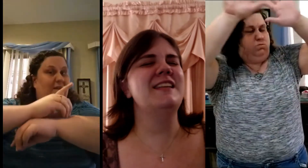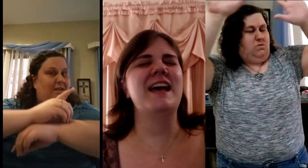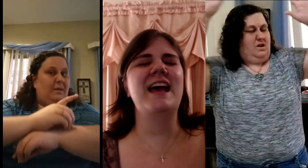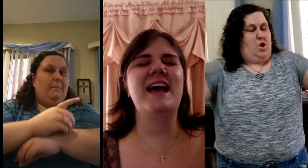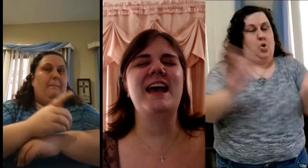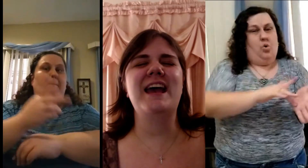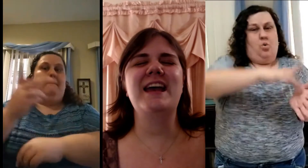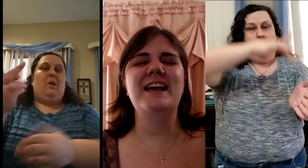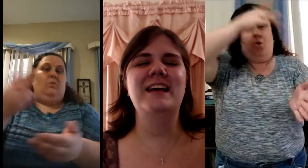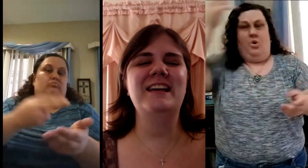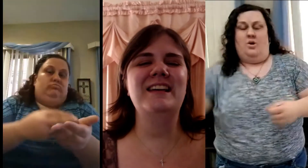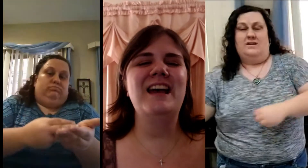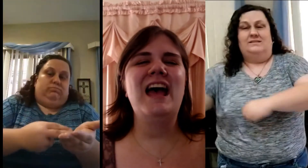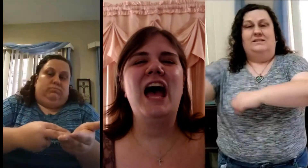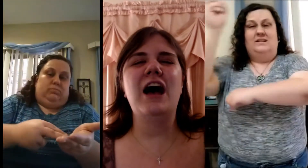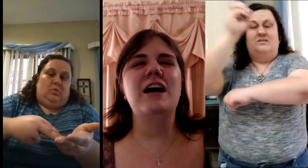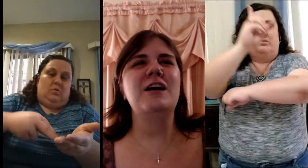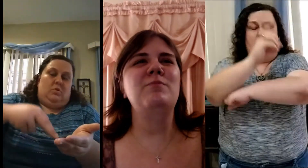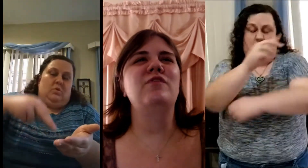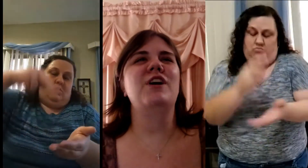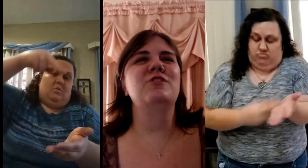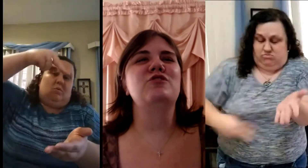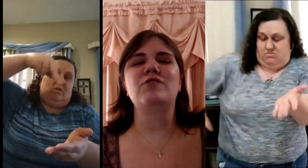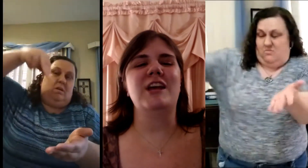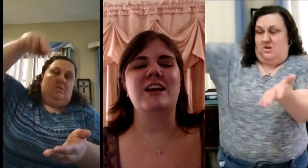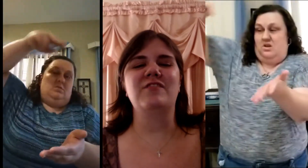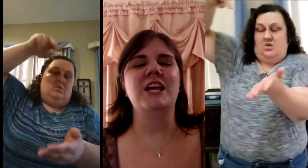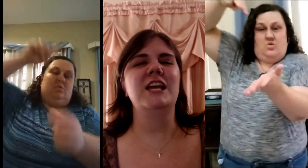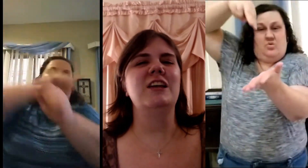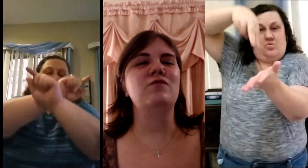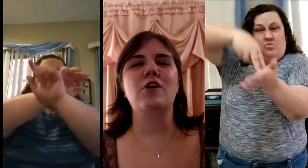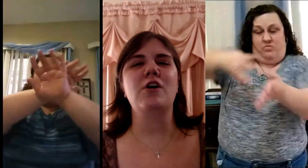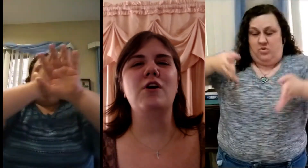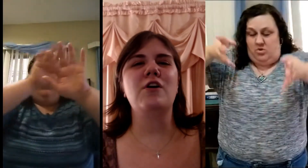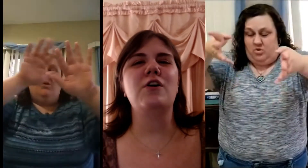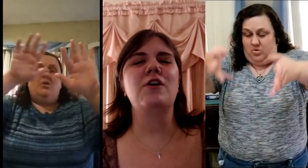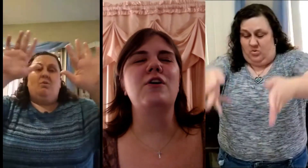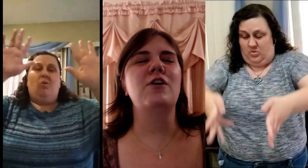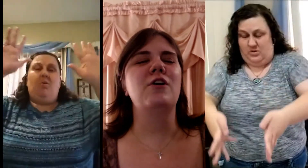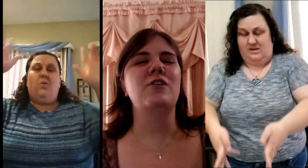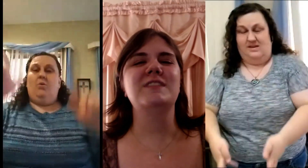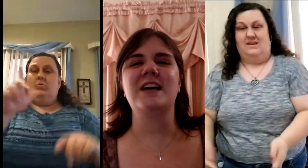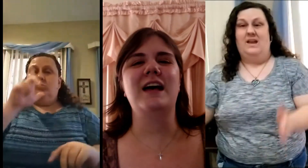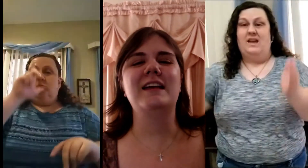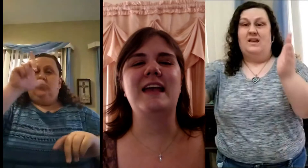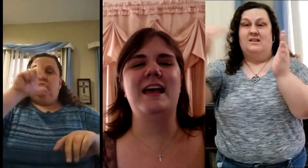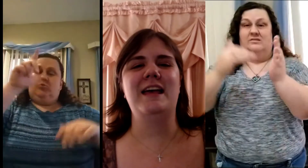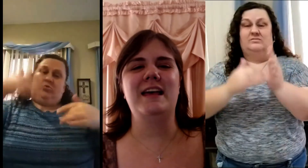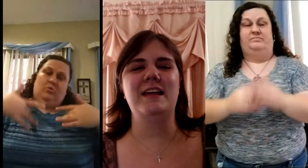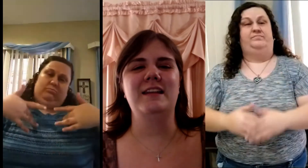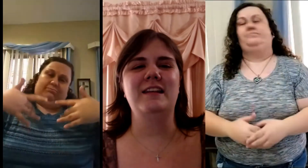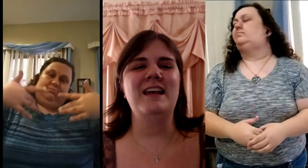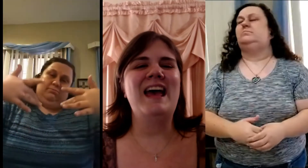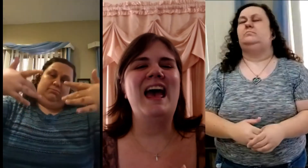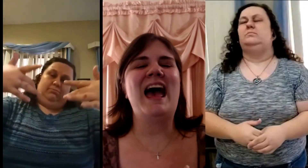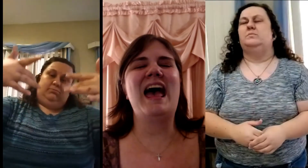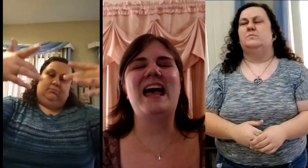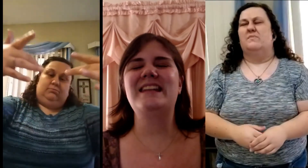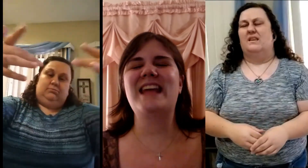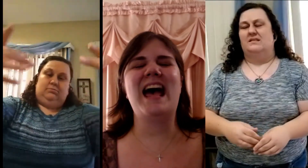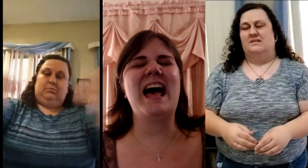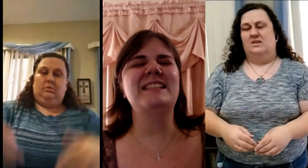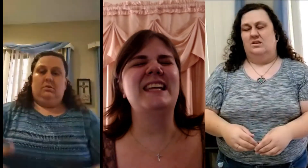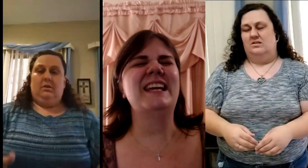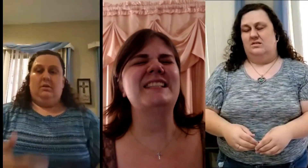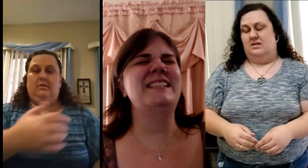glorious day, up from the grave he rose again.